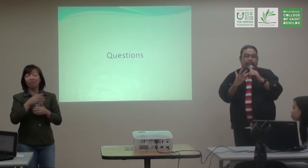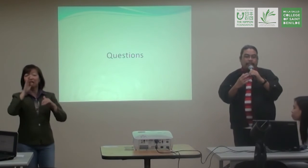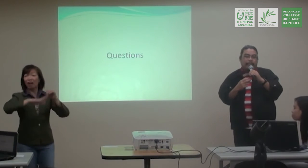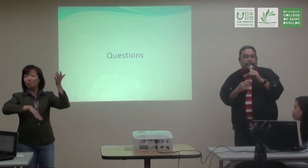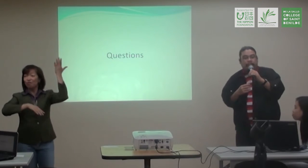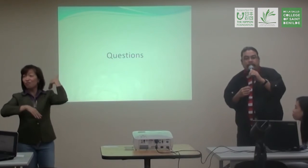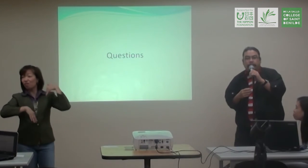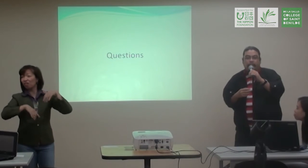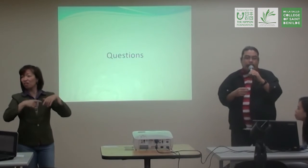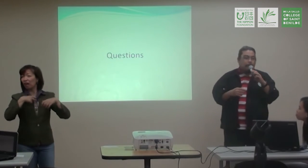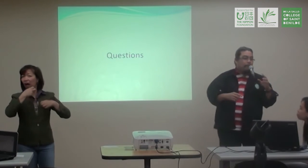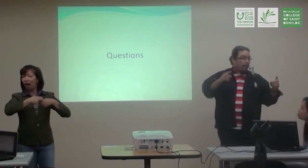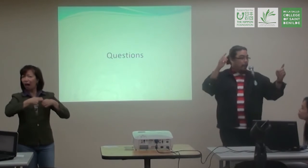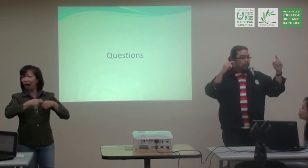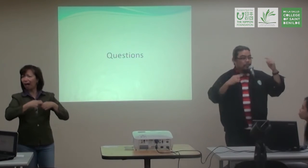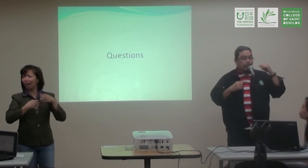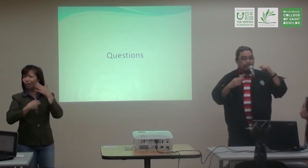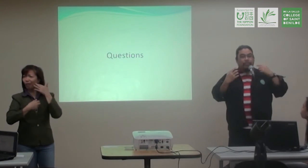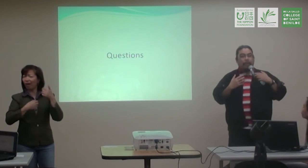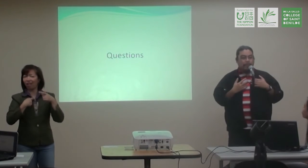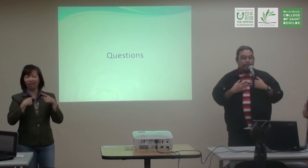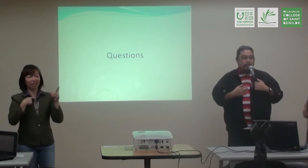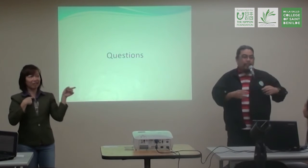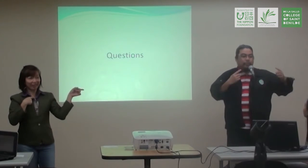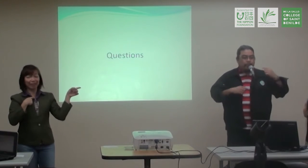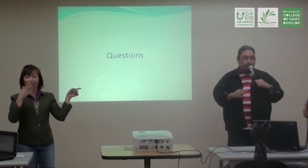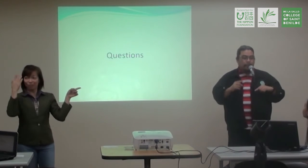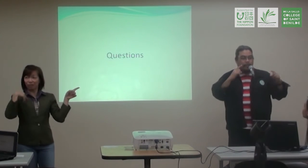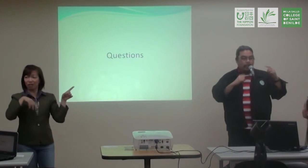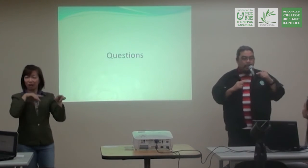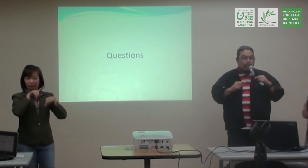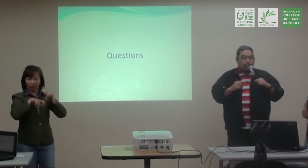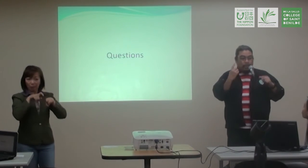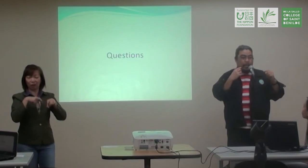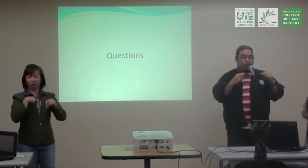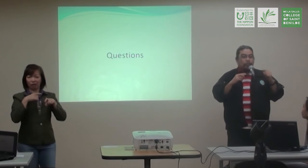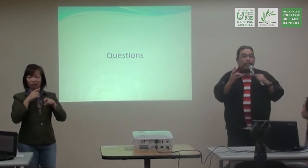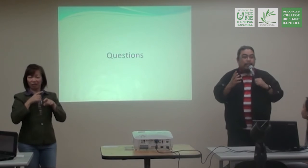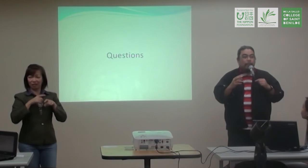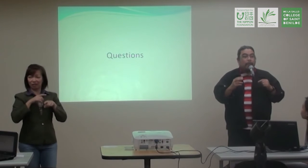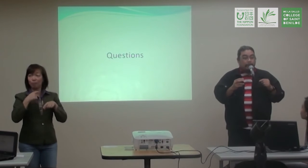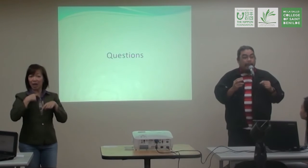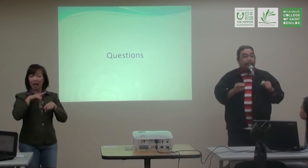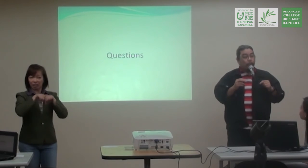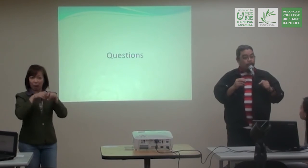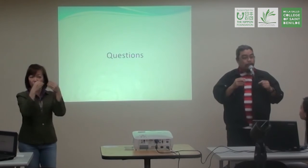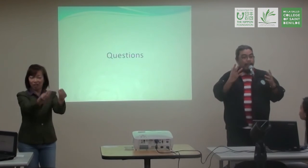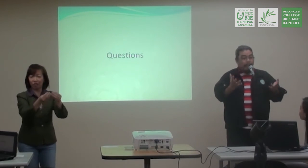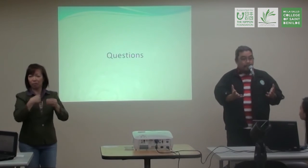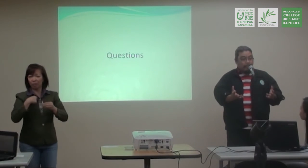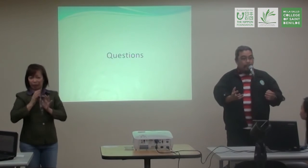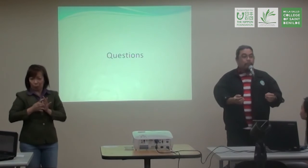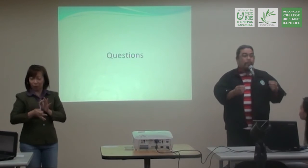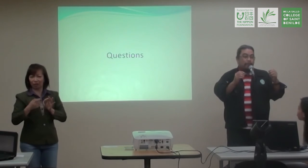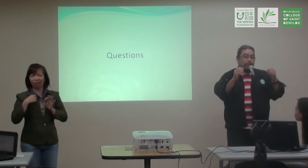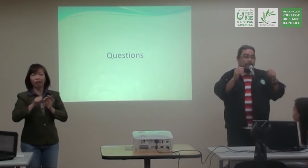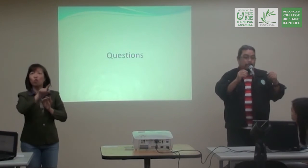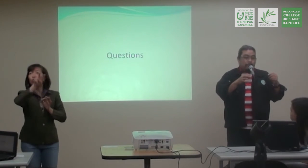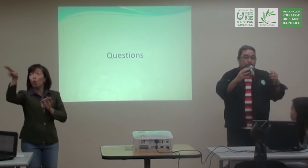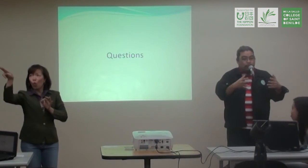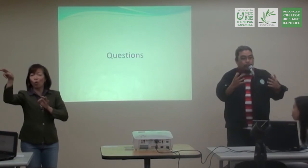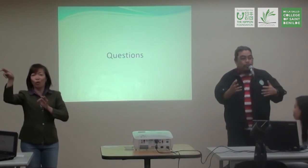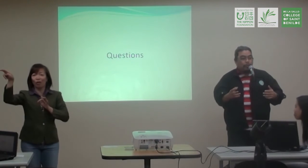before, they said they had a hard time. I was the examiner, the interpreter. I would tell them, can you look at the